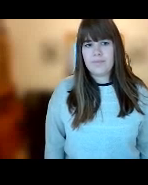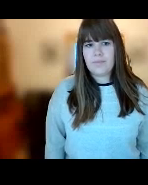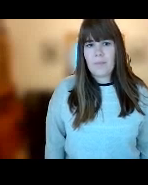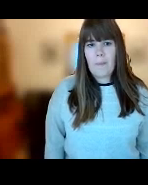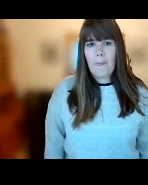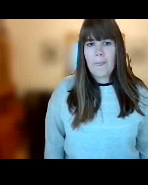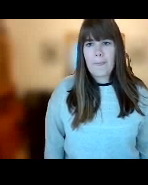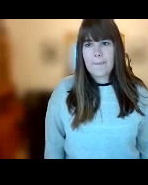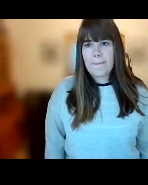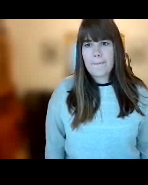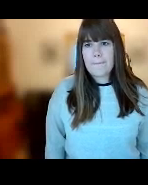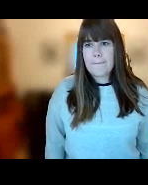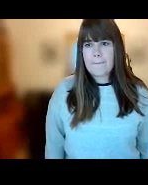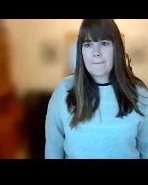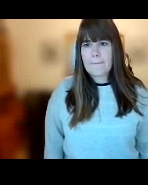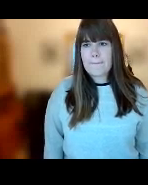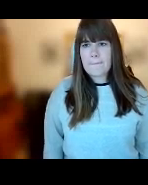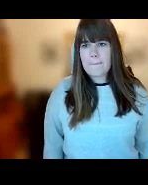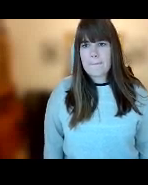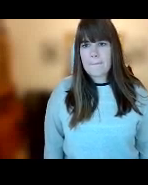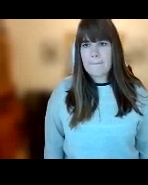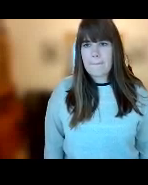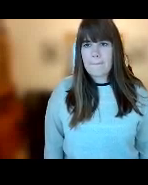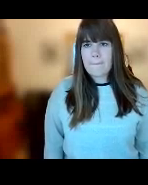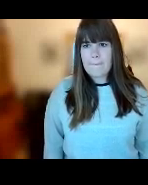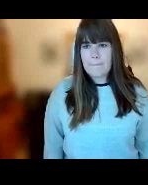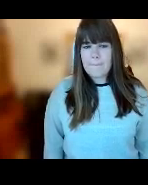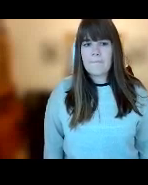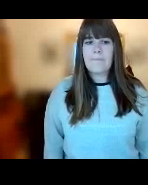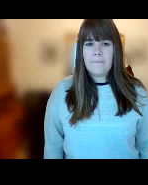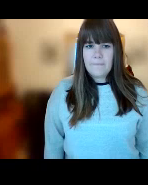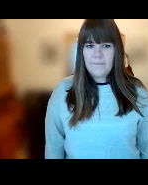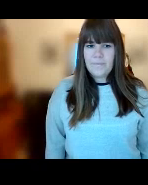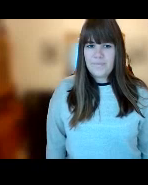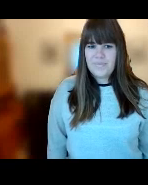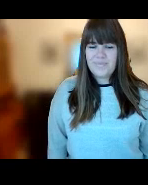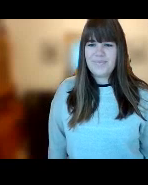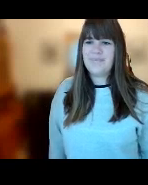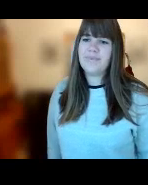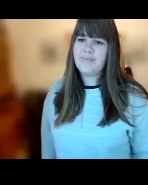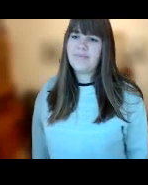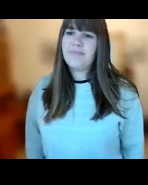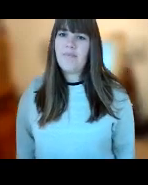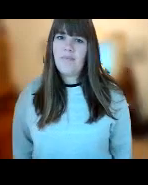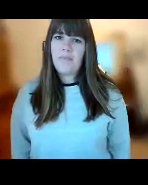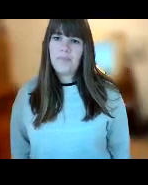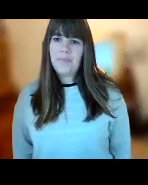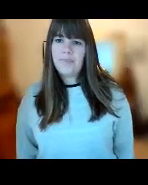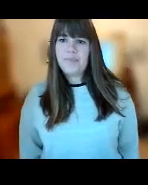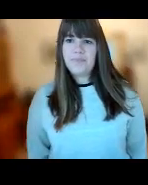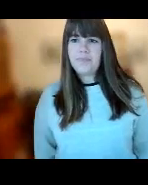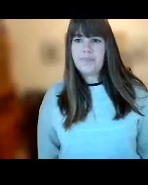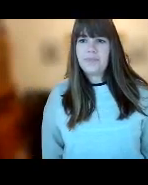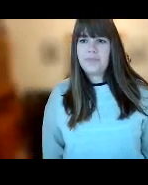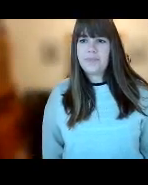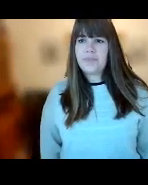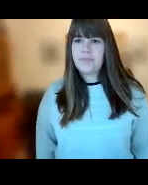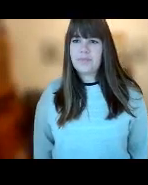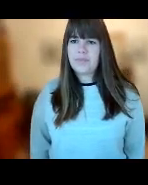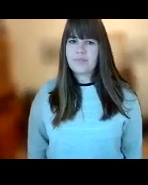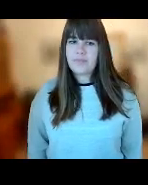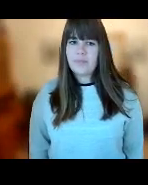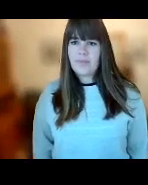today's seminar on the power of inclusive language and communication. Now, before I introduce my Sport for Confidence colleagues who